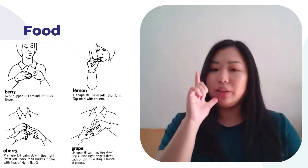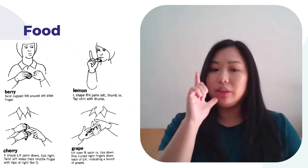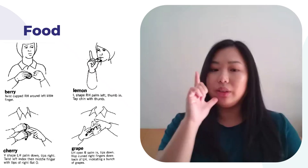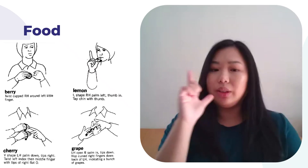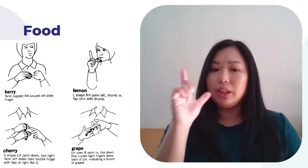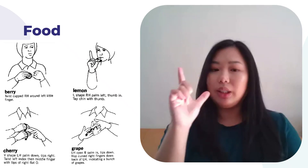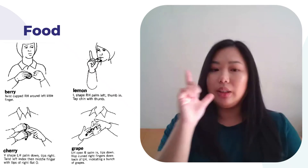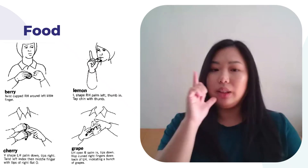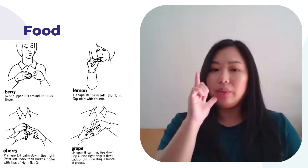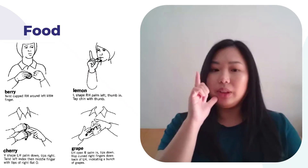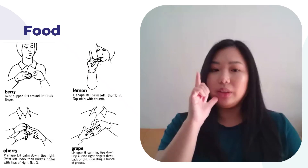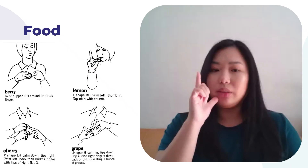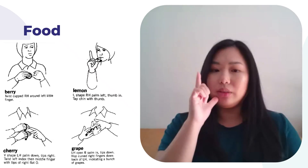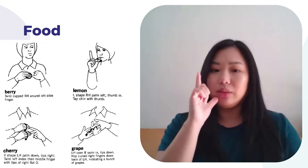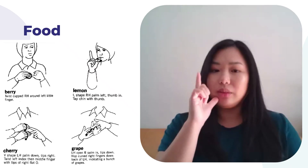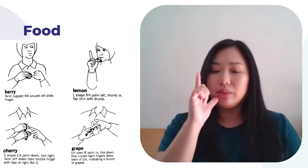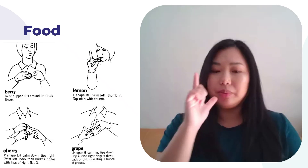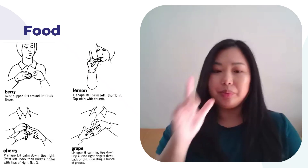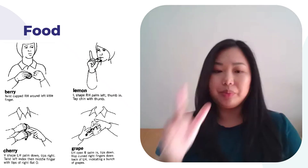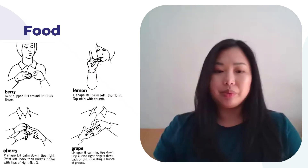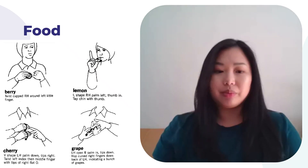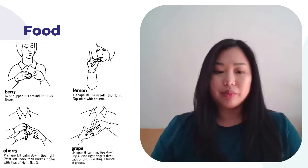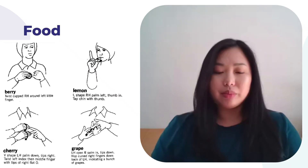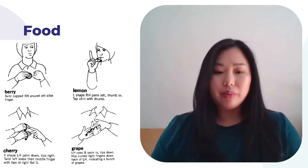chin. Lemon.